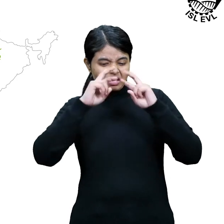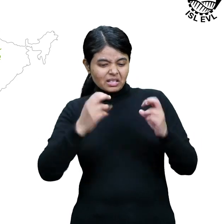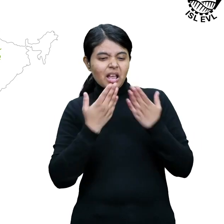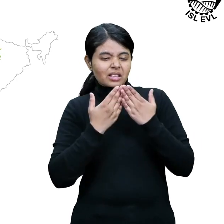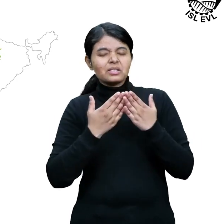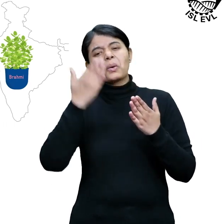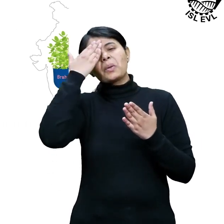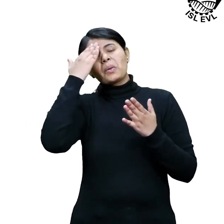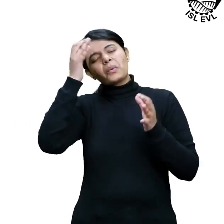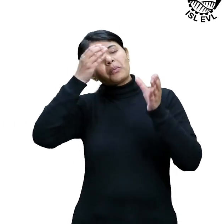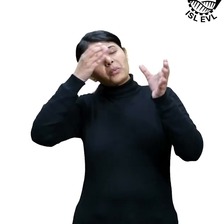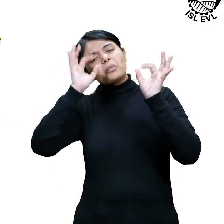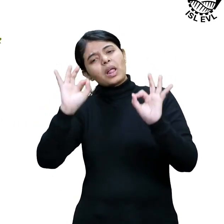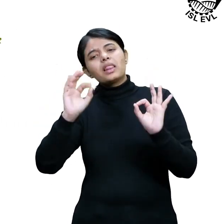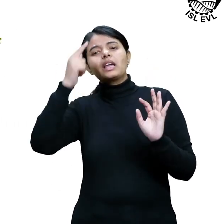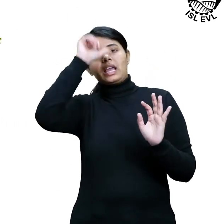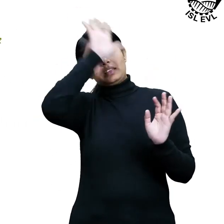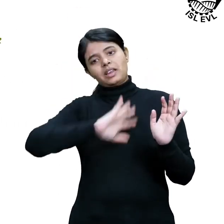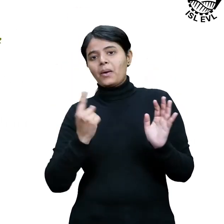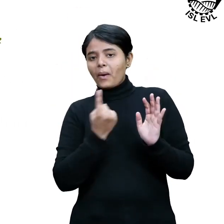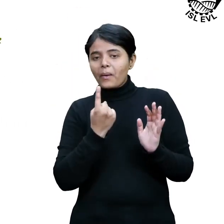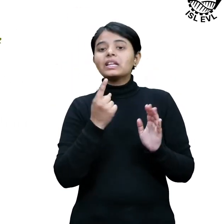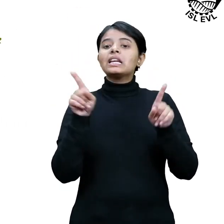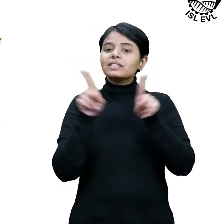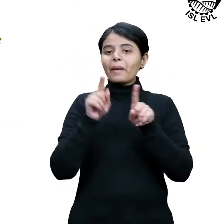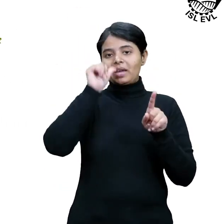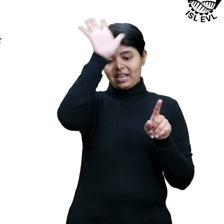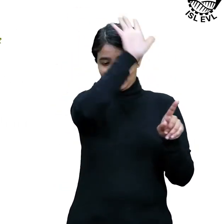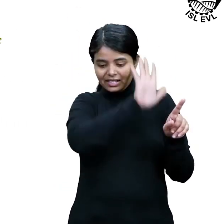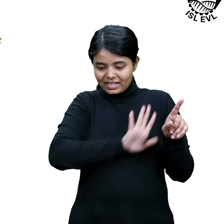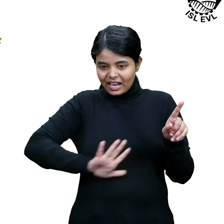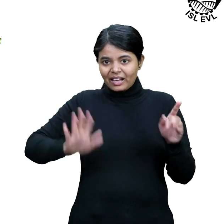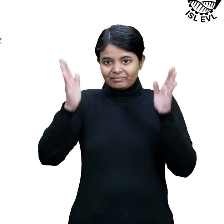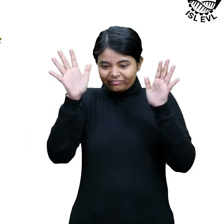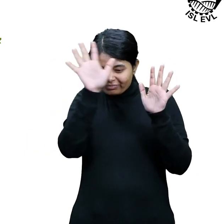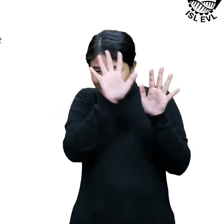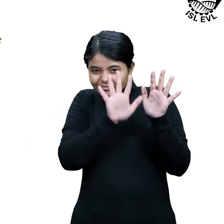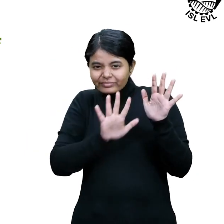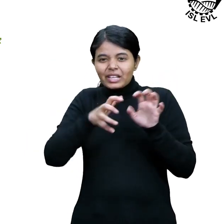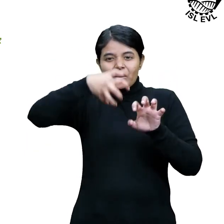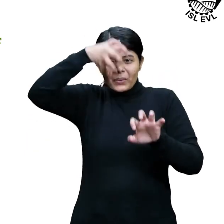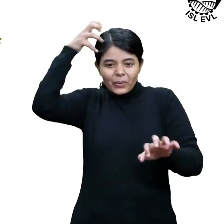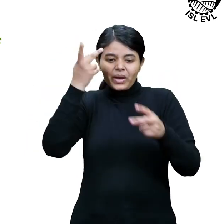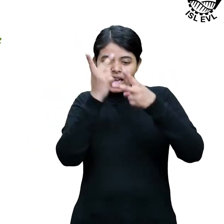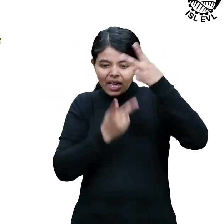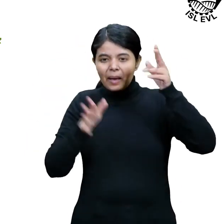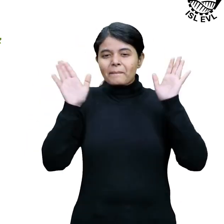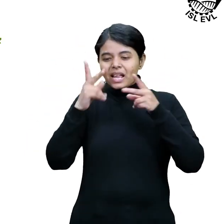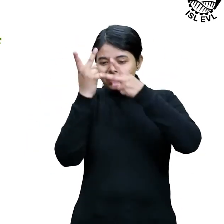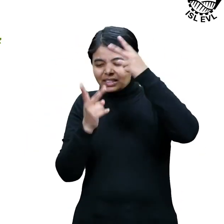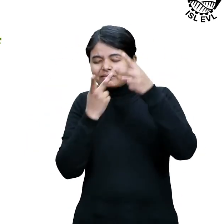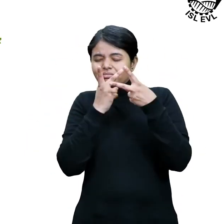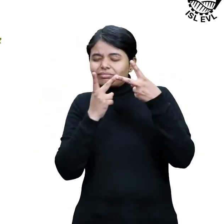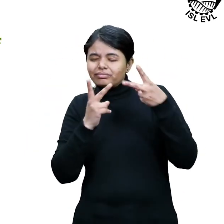it. The sovereign right allows a country to fully assert its exclusive entitlement over the